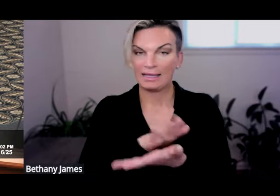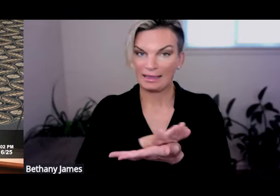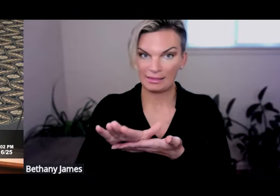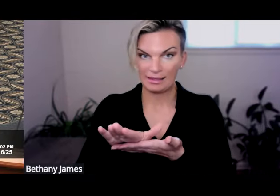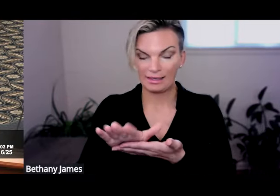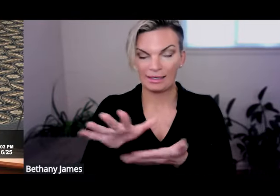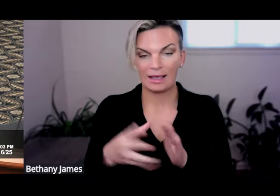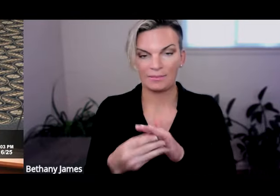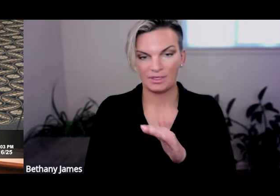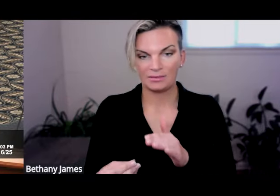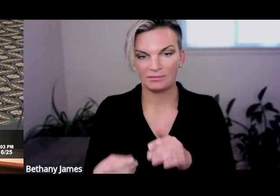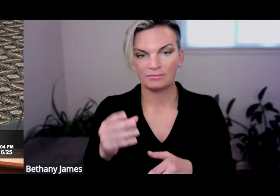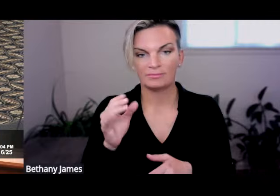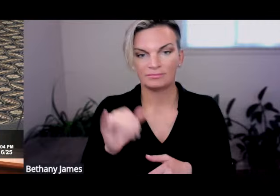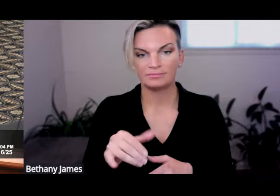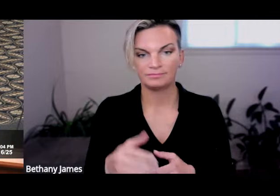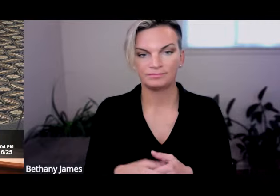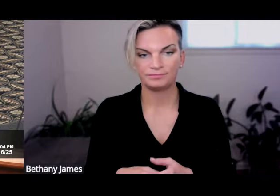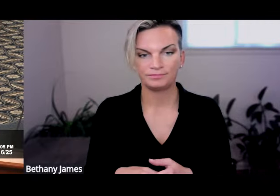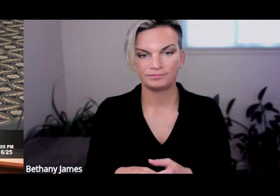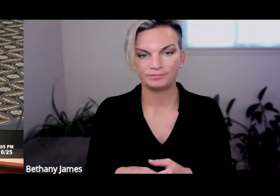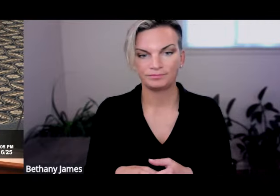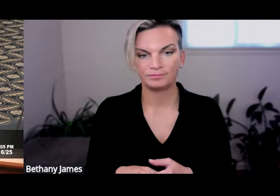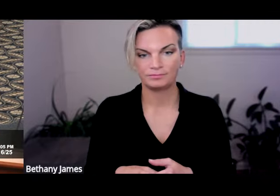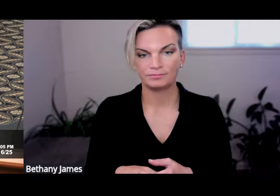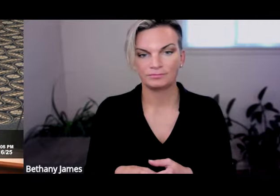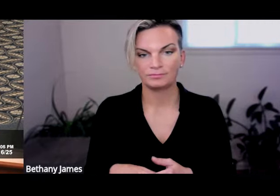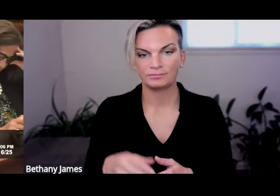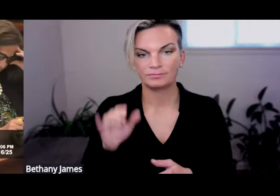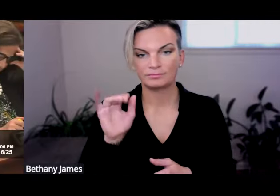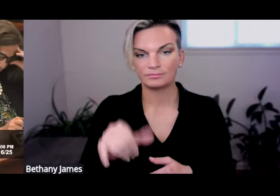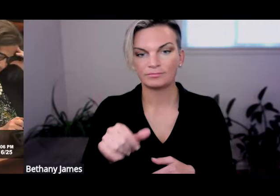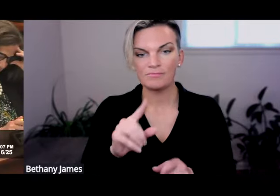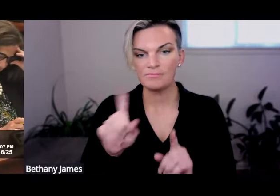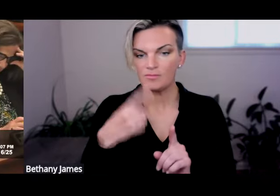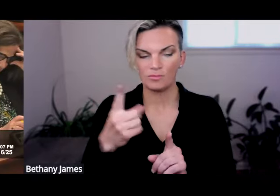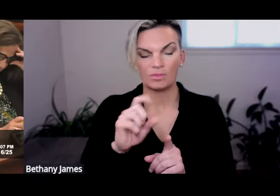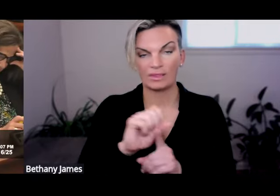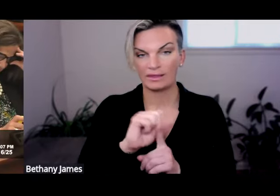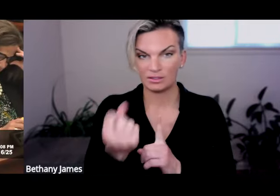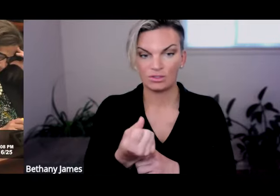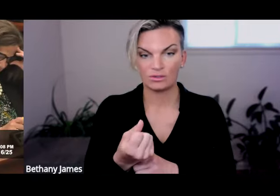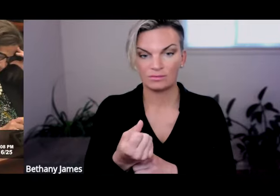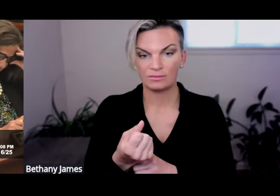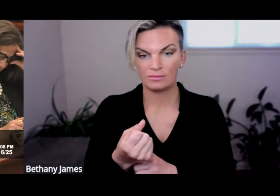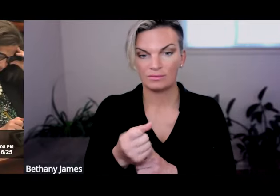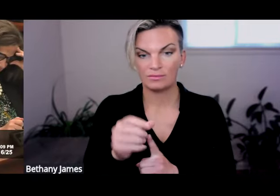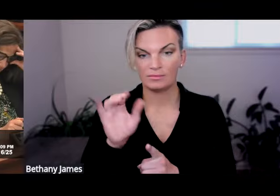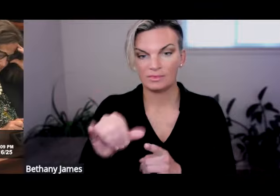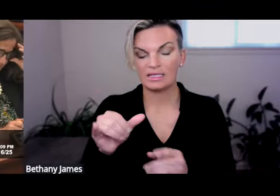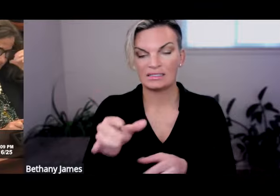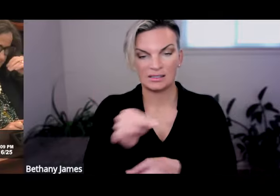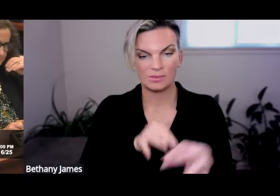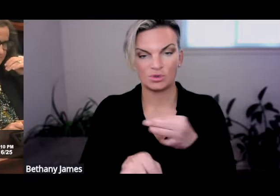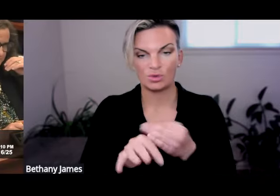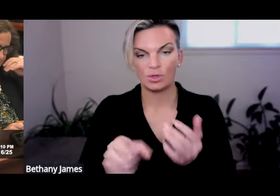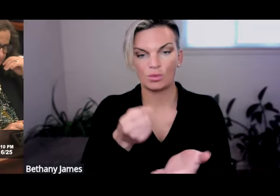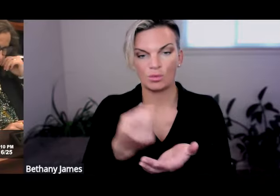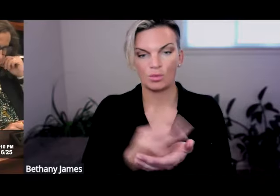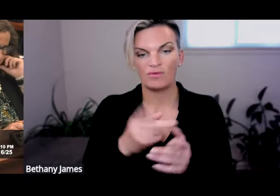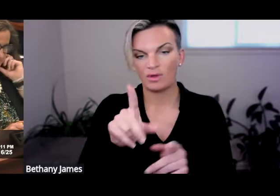board member Matuzik Our repeatedly uses. conditional approval in the past was conditioned only upon substituting the approved